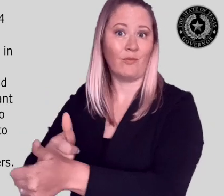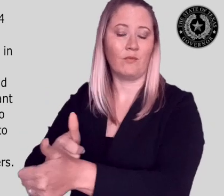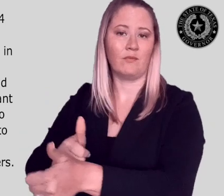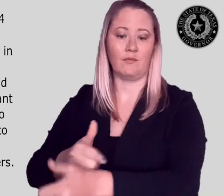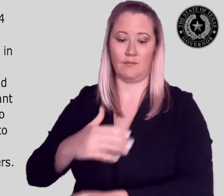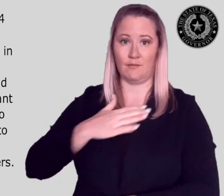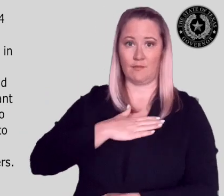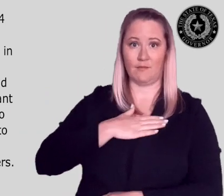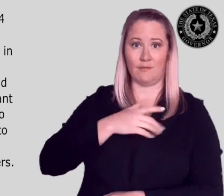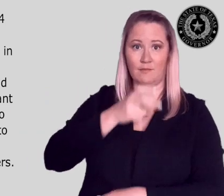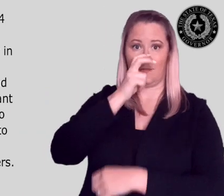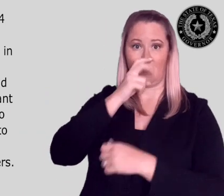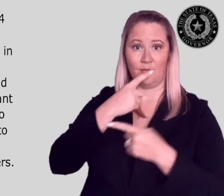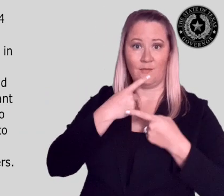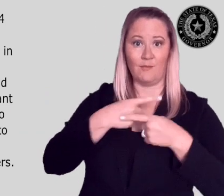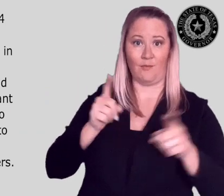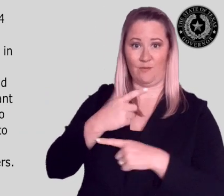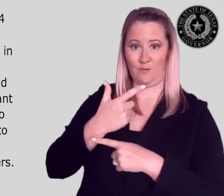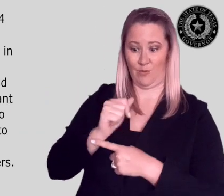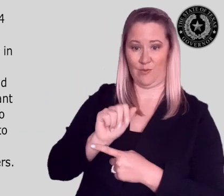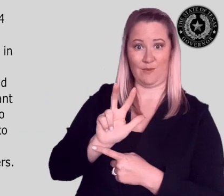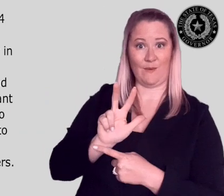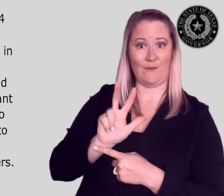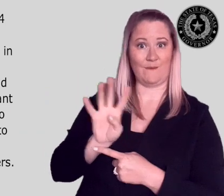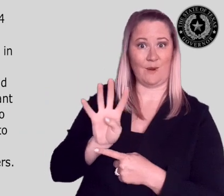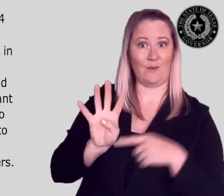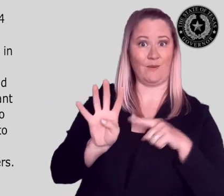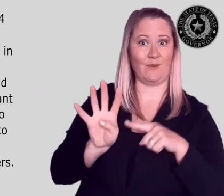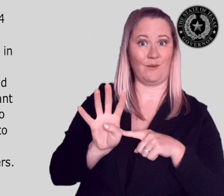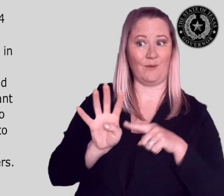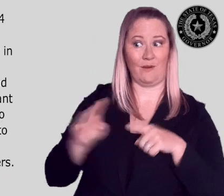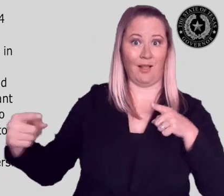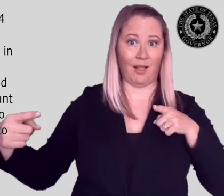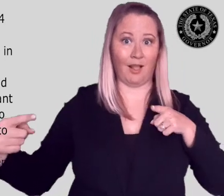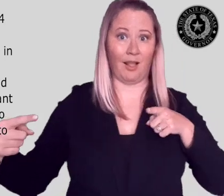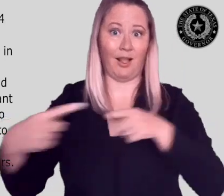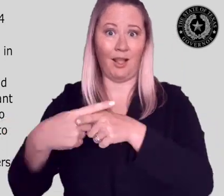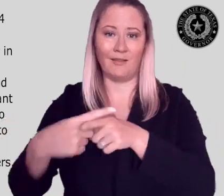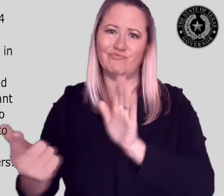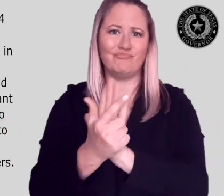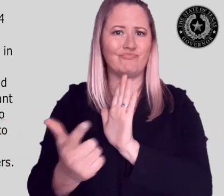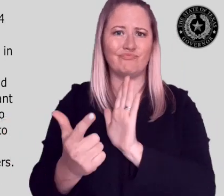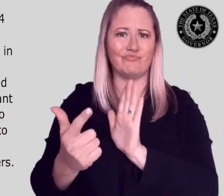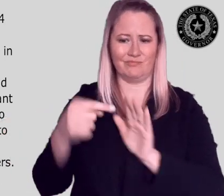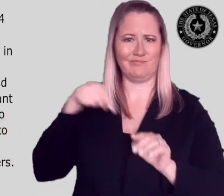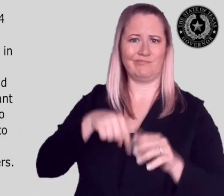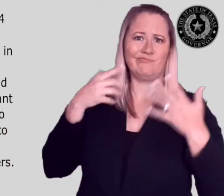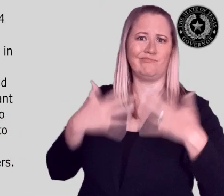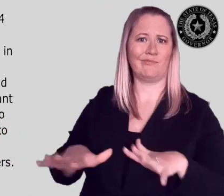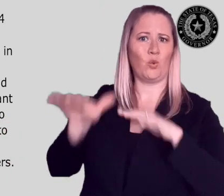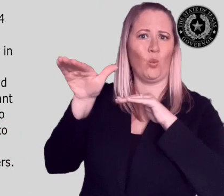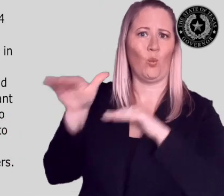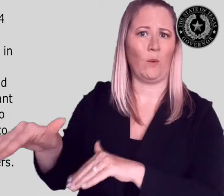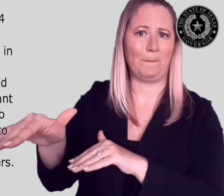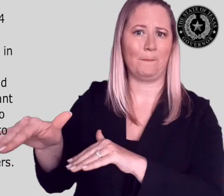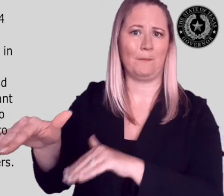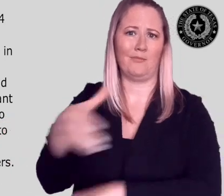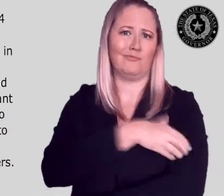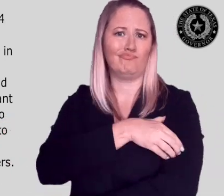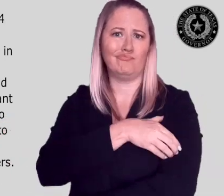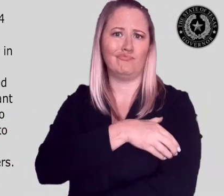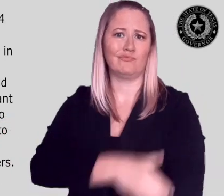disaster and directed that all relevant laws are suspended to the extent necessary to preclude any